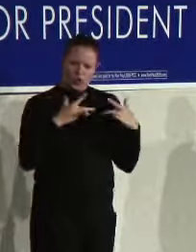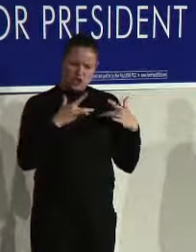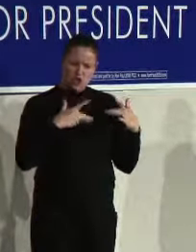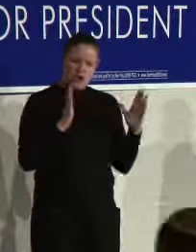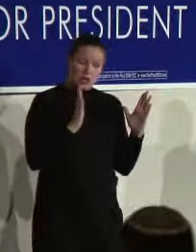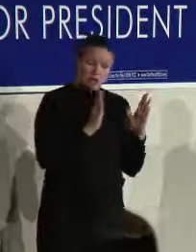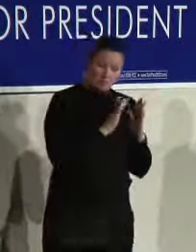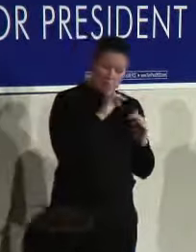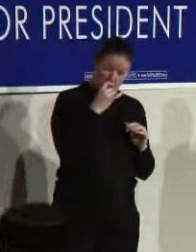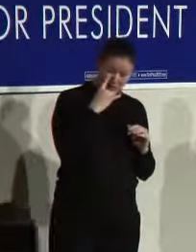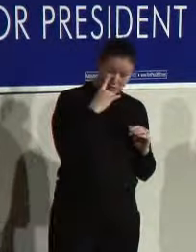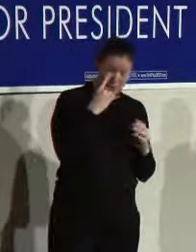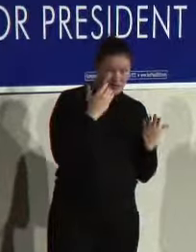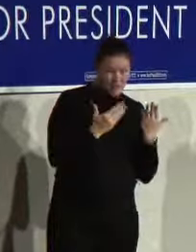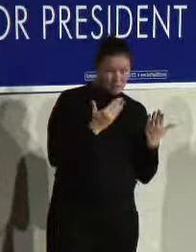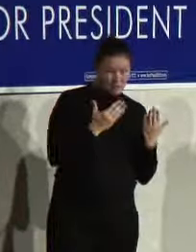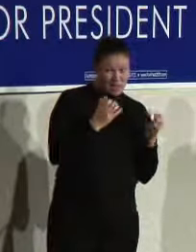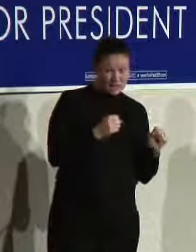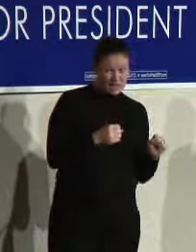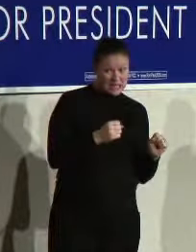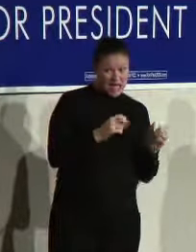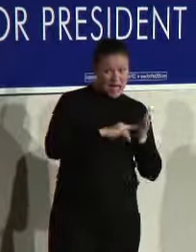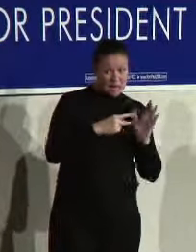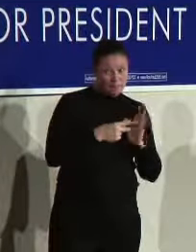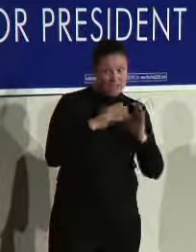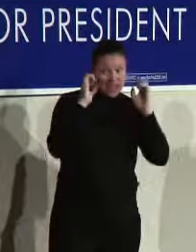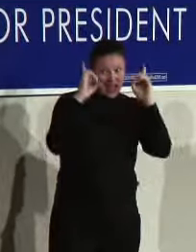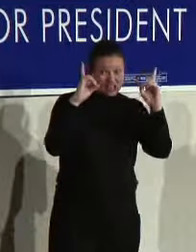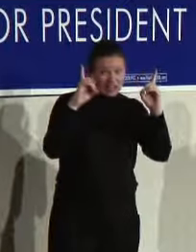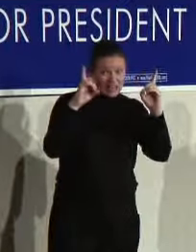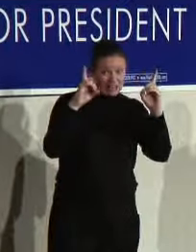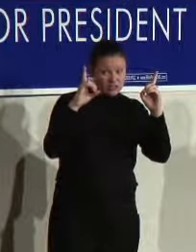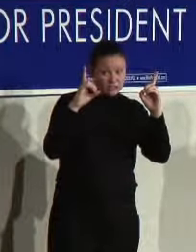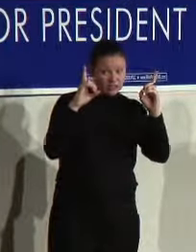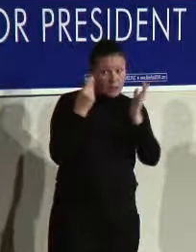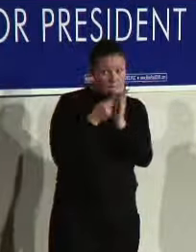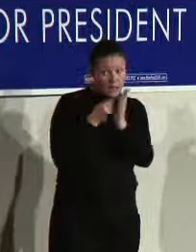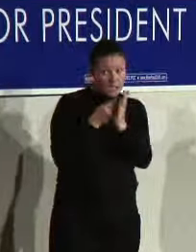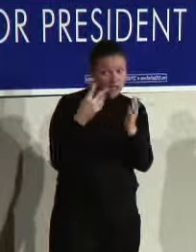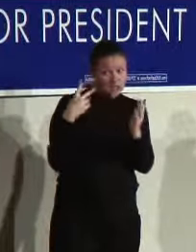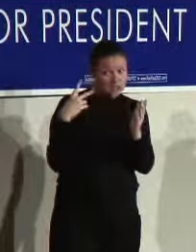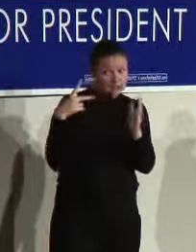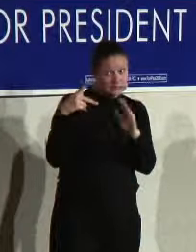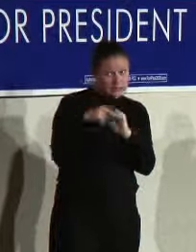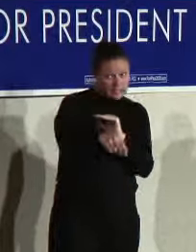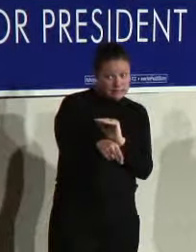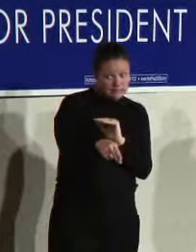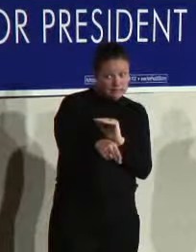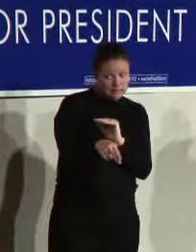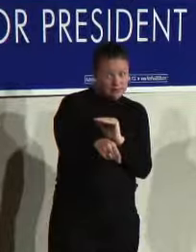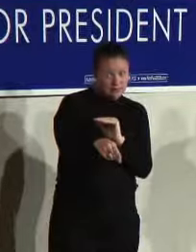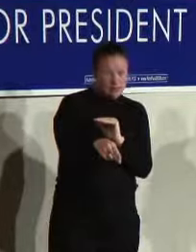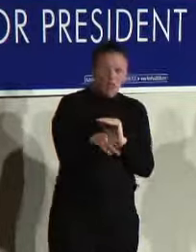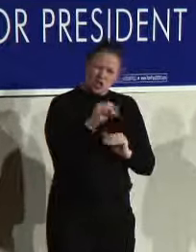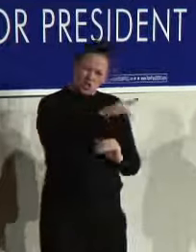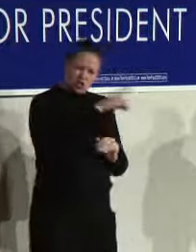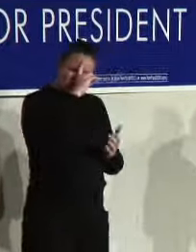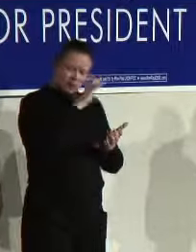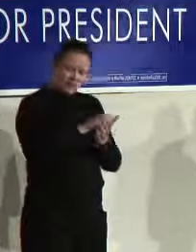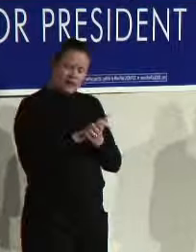smaller government might mean cutting funding for educational institutions. I was just wondering if you see education as a right